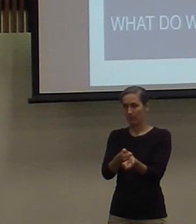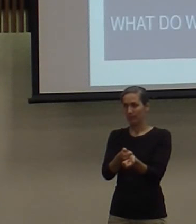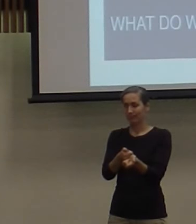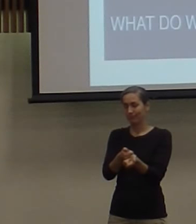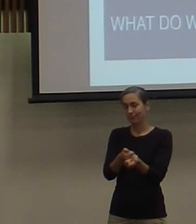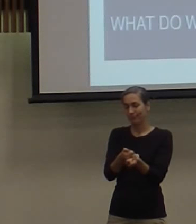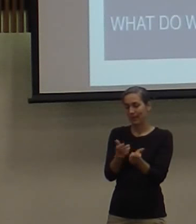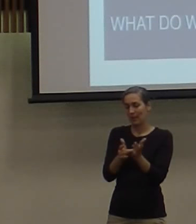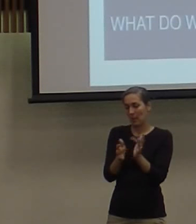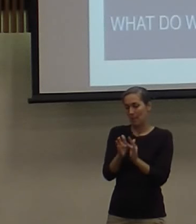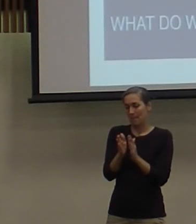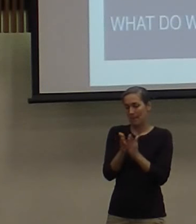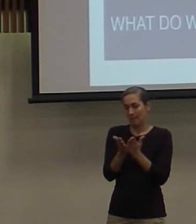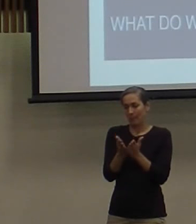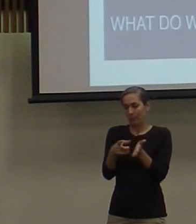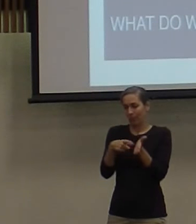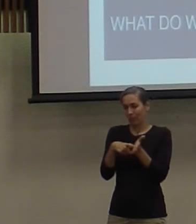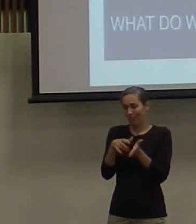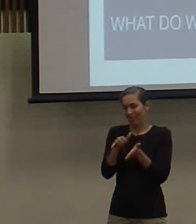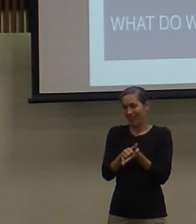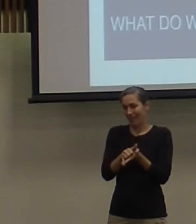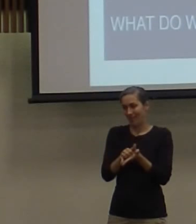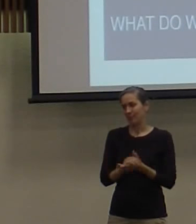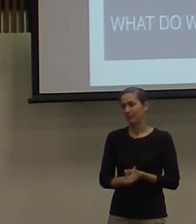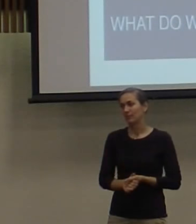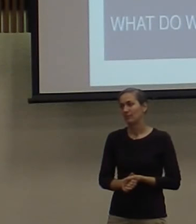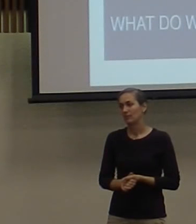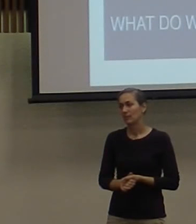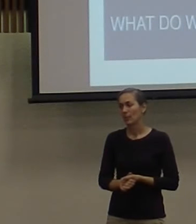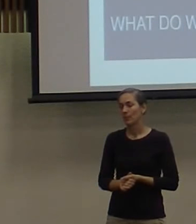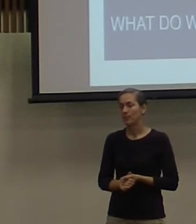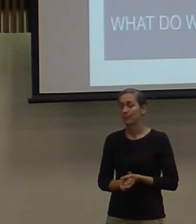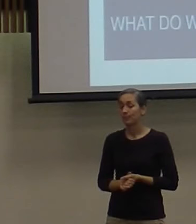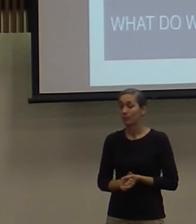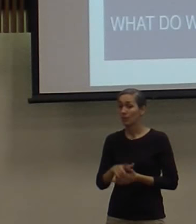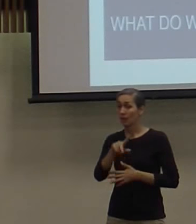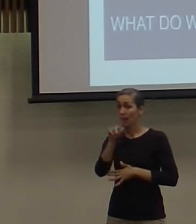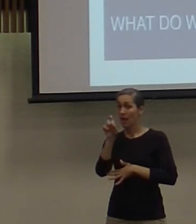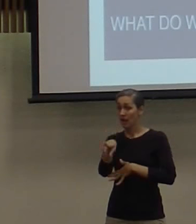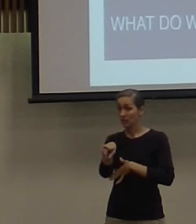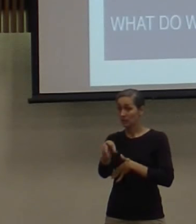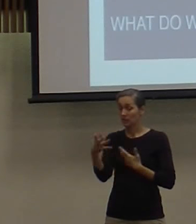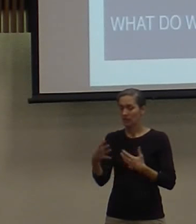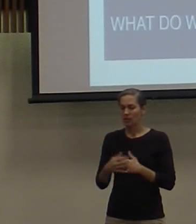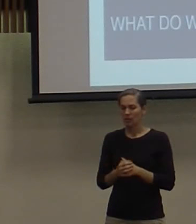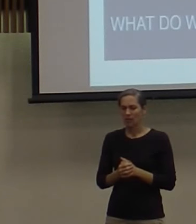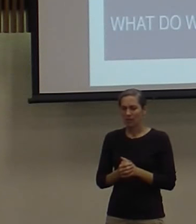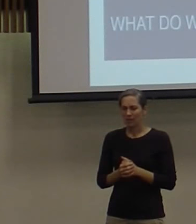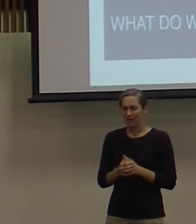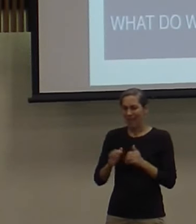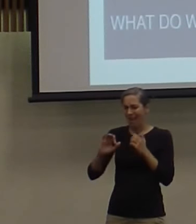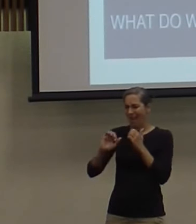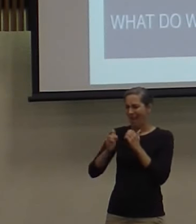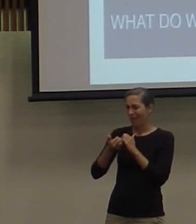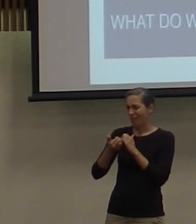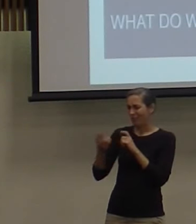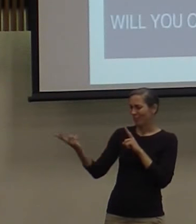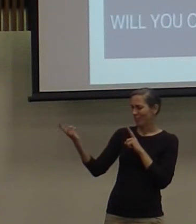so. Now, you may ask that, what is it has to do with me right now?